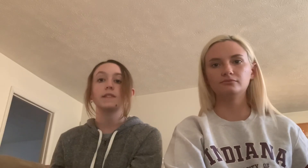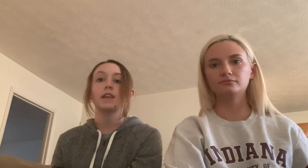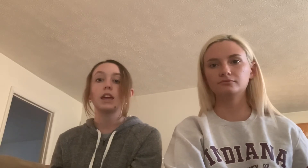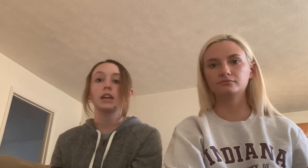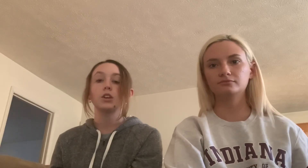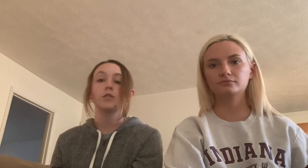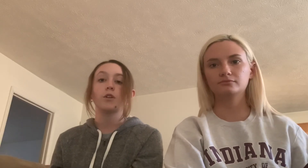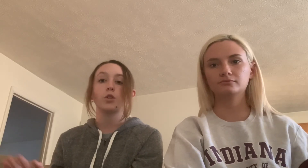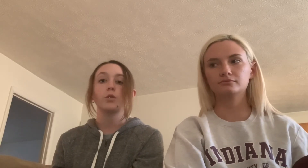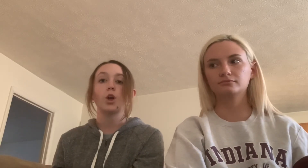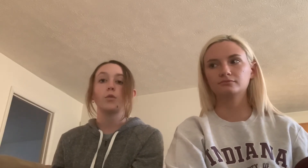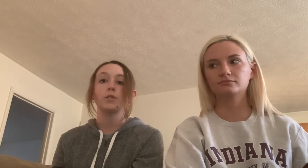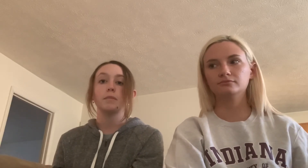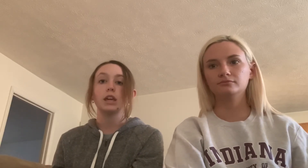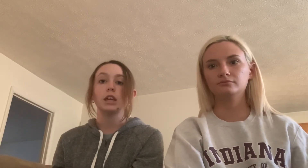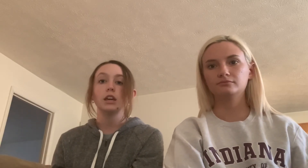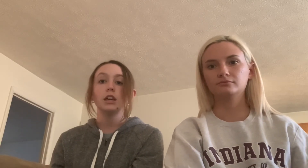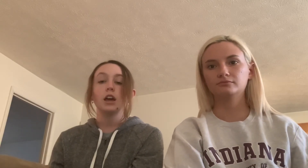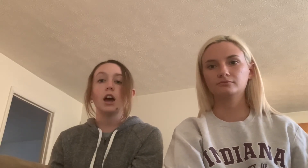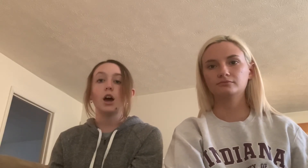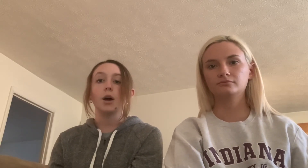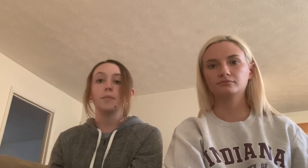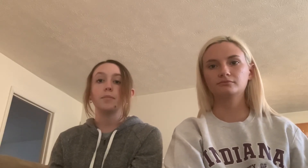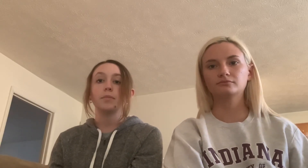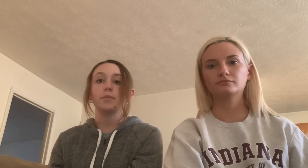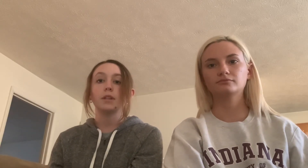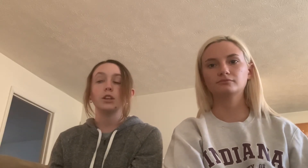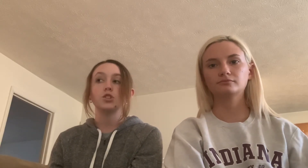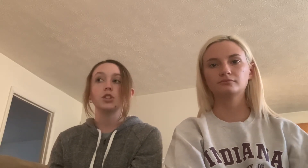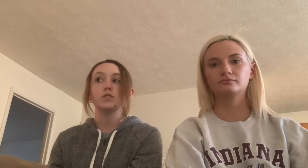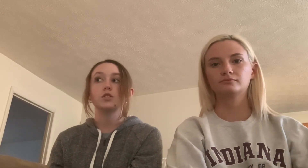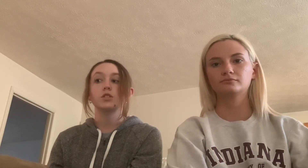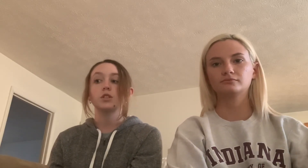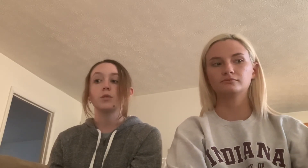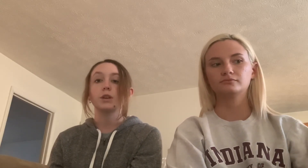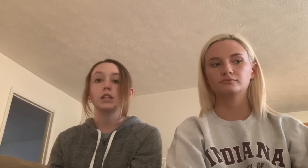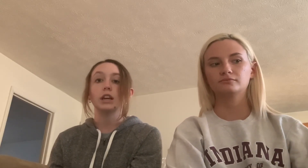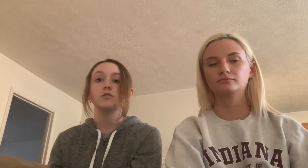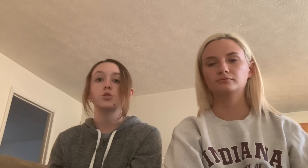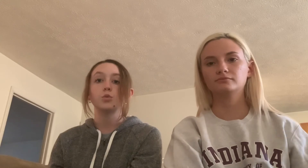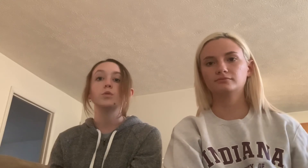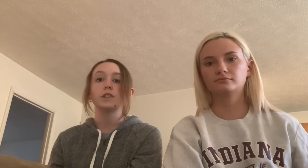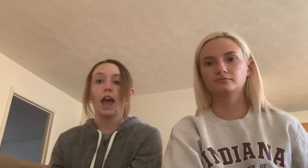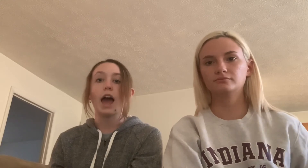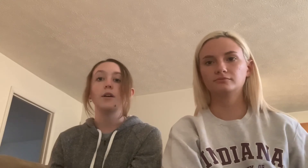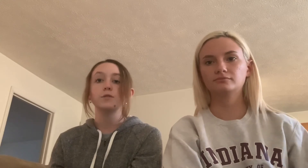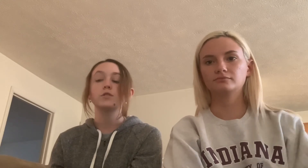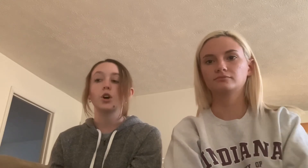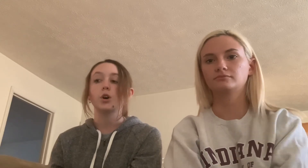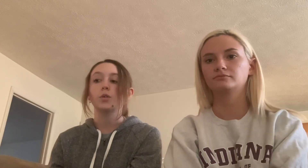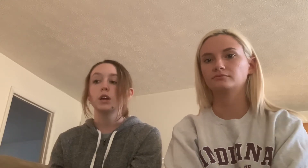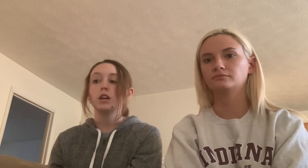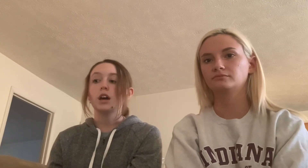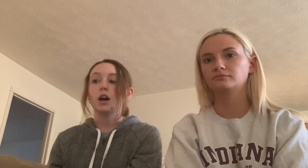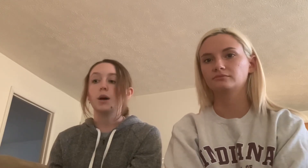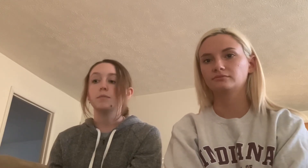link, you can follow along with me, is just a really nice tool to have. So